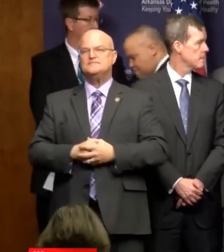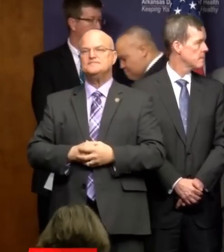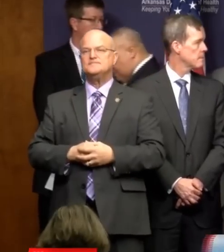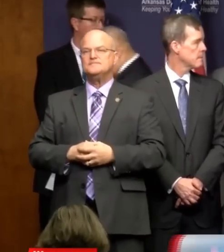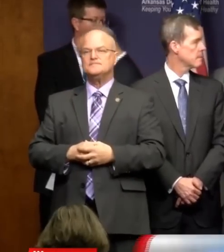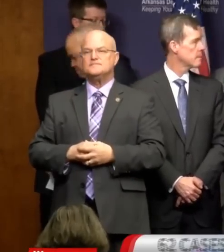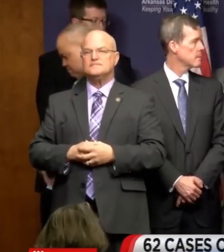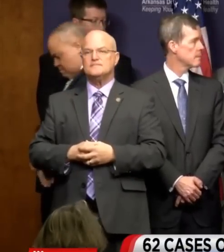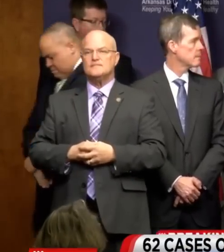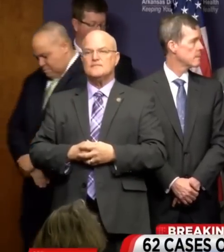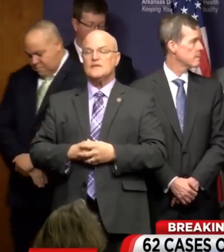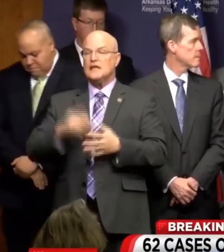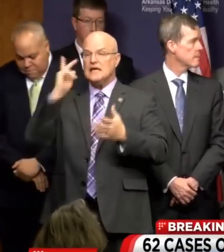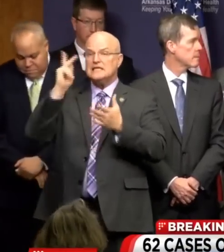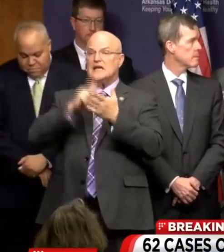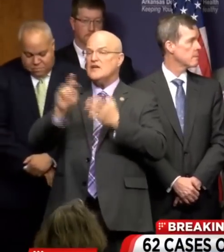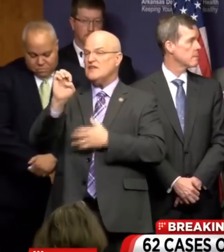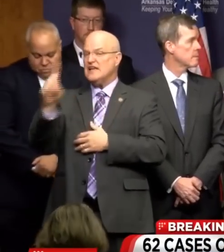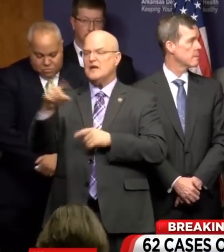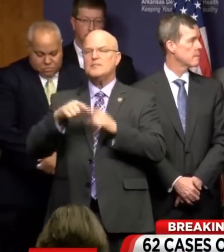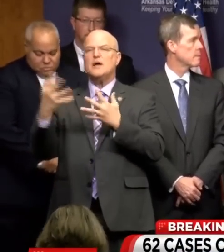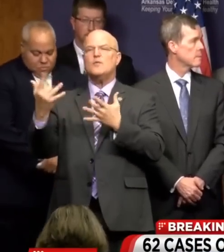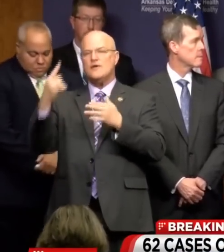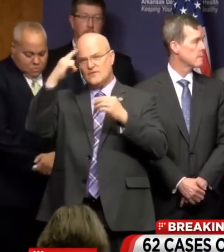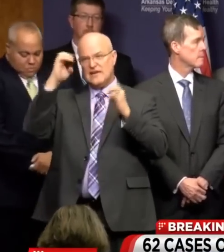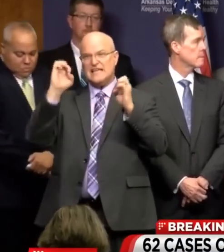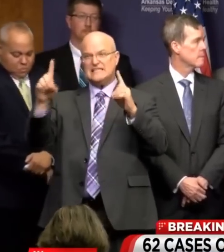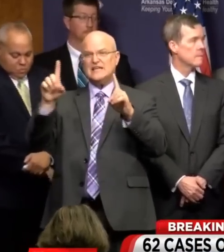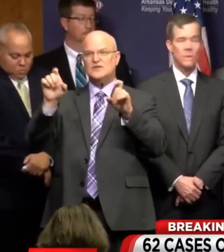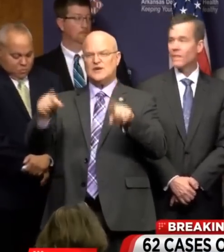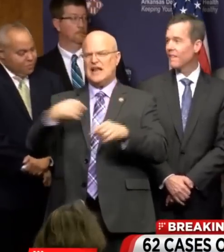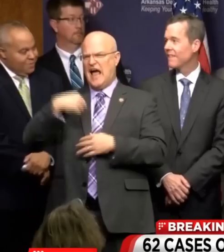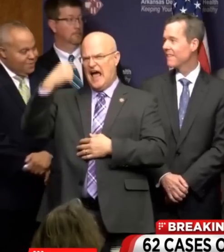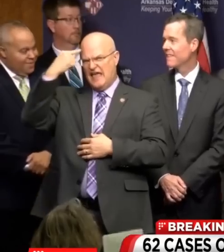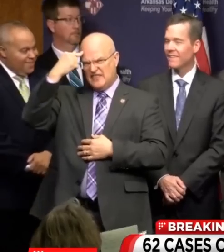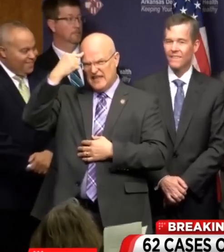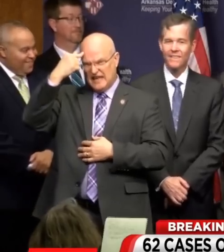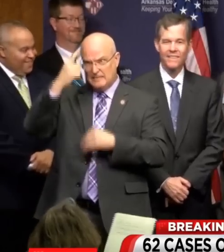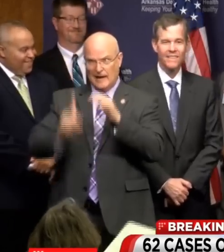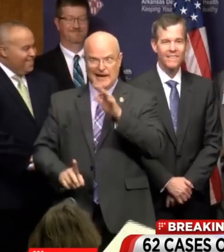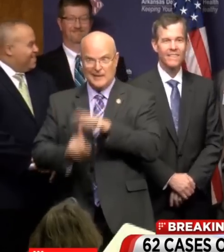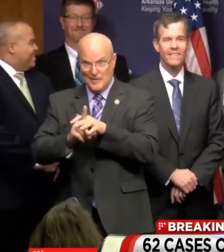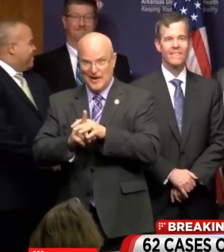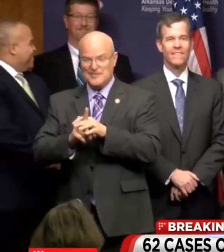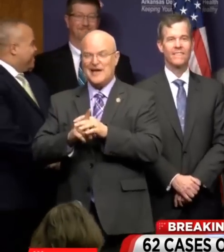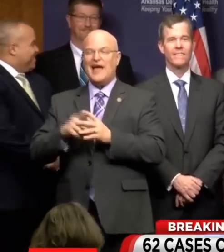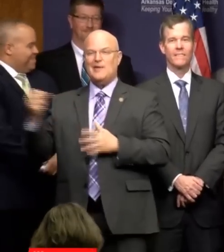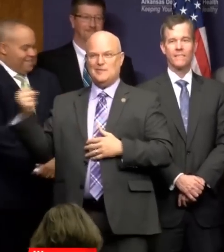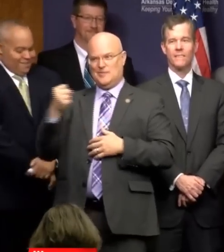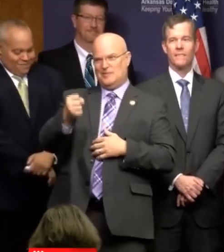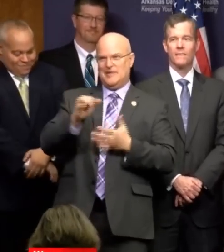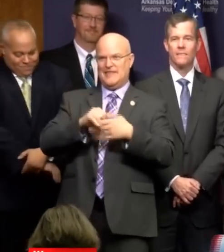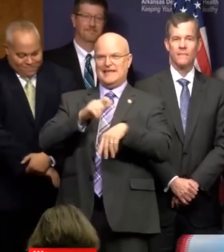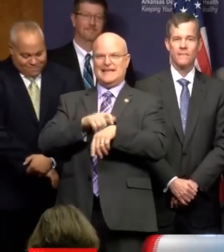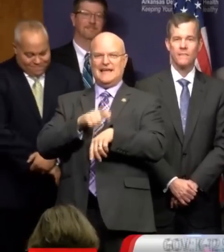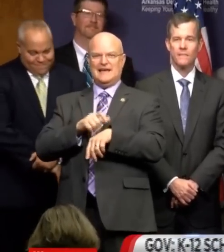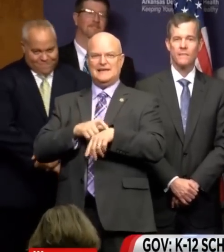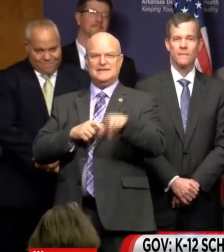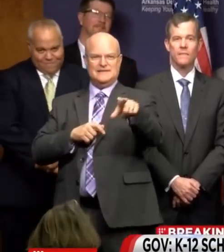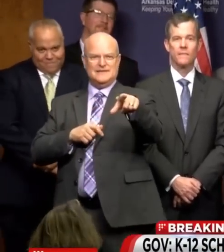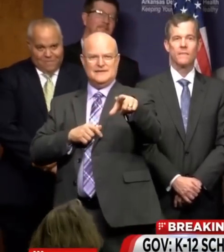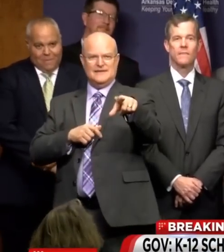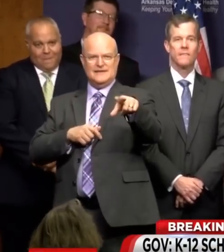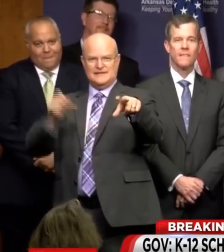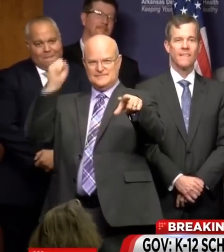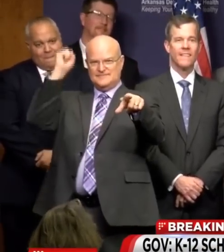I have my Secretary of Education, but I'm going to wait for an education question because I think it might come up, and we'll pull him up here at that point. Yes? Well, let's